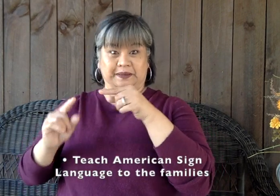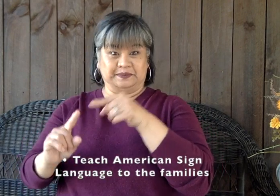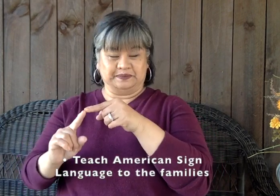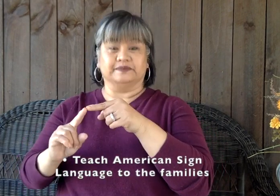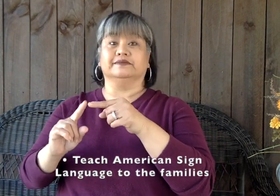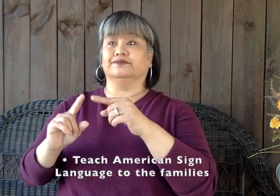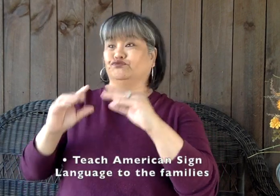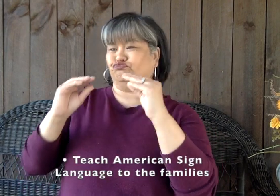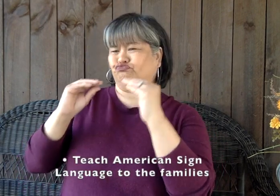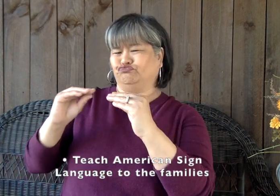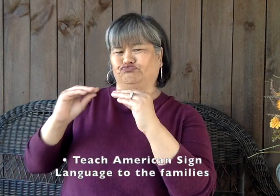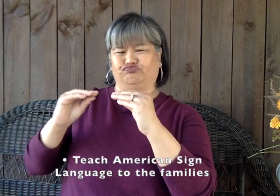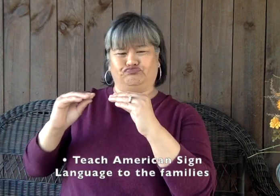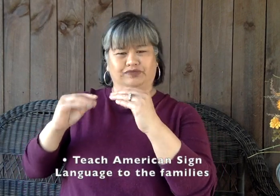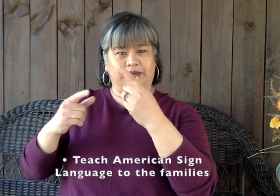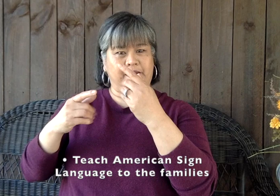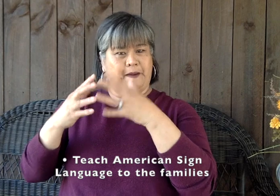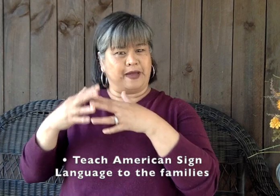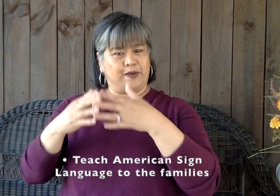teach American Sign Language to the families.